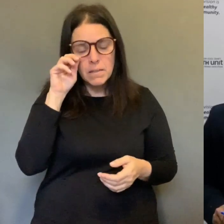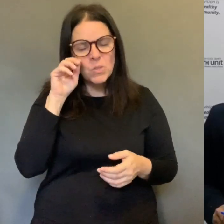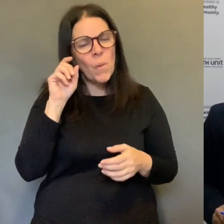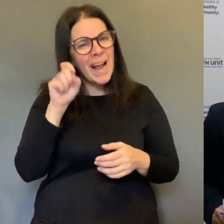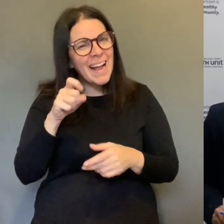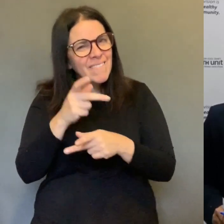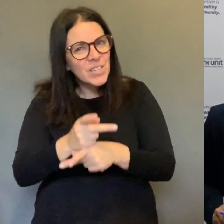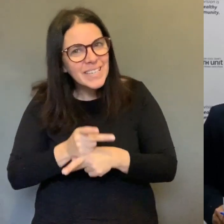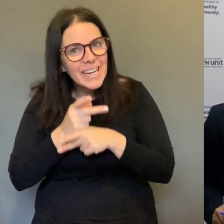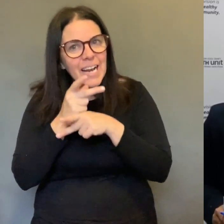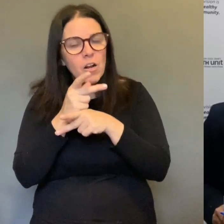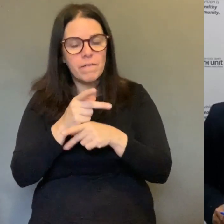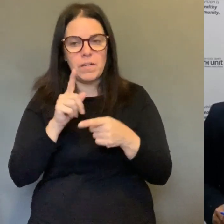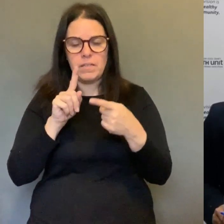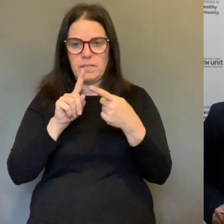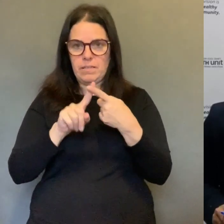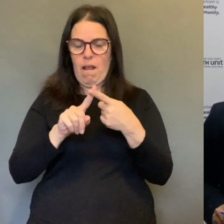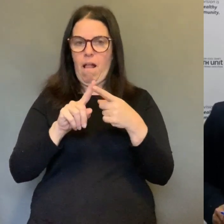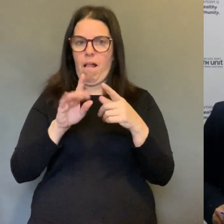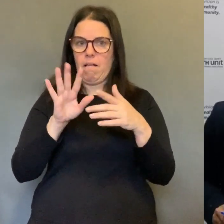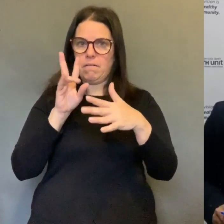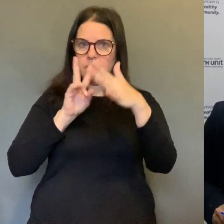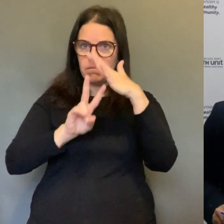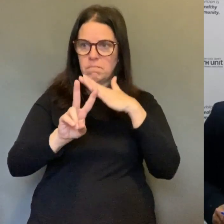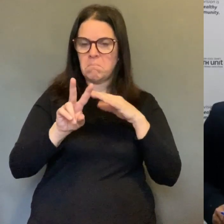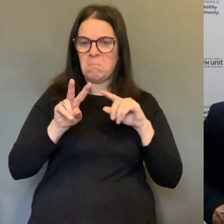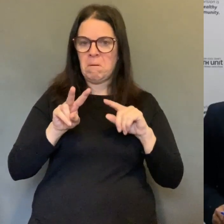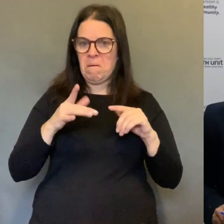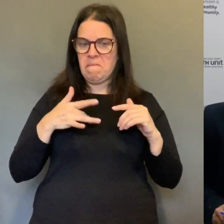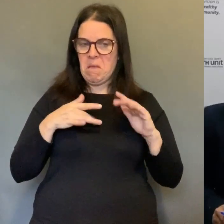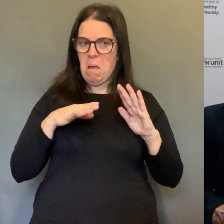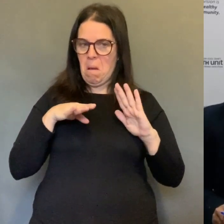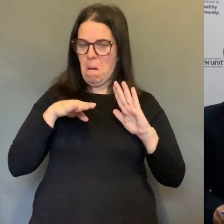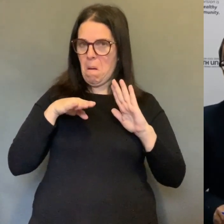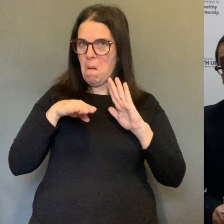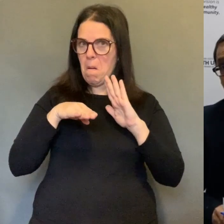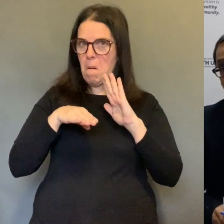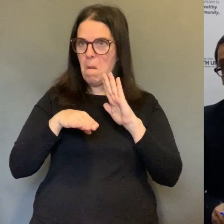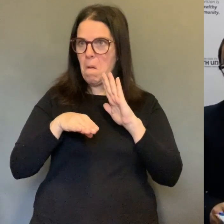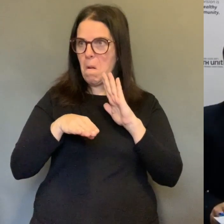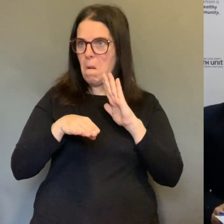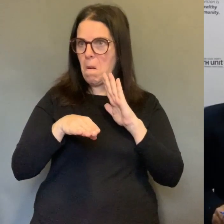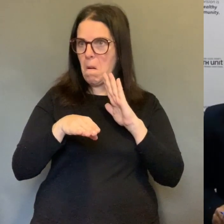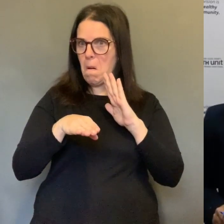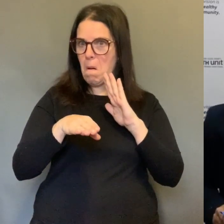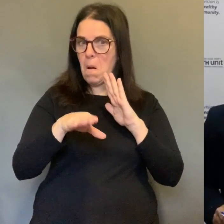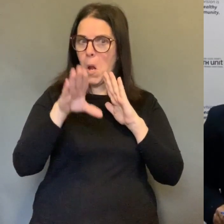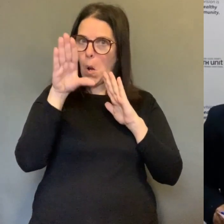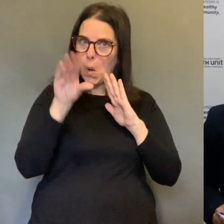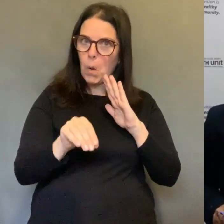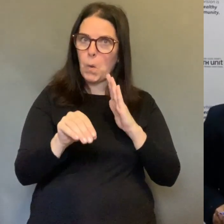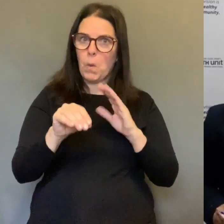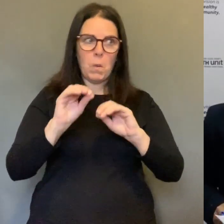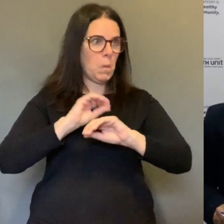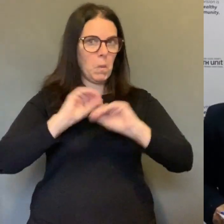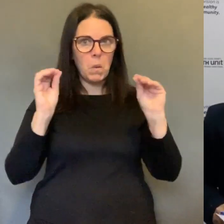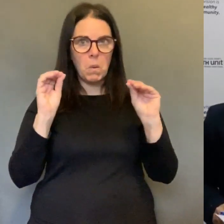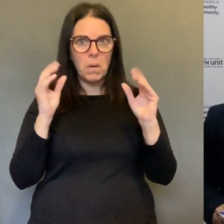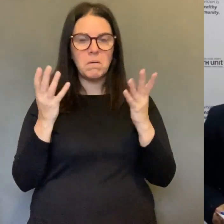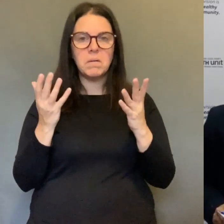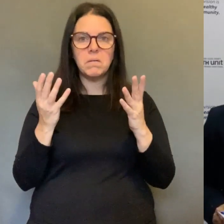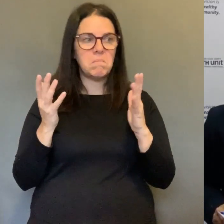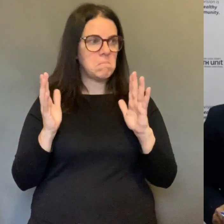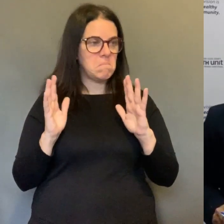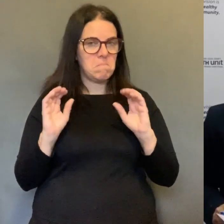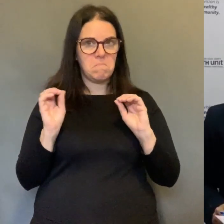still following all those measures, including the physical distancing piece, including staying home when they're sick, and also